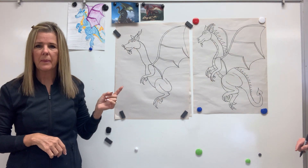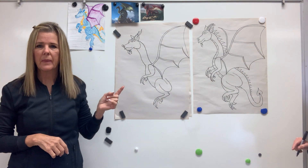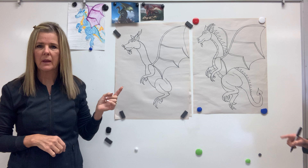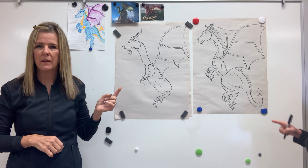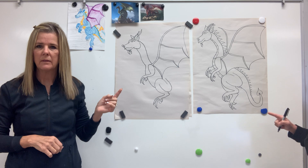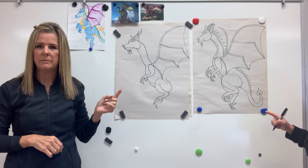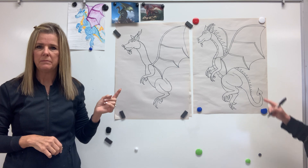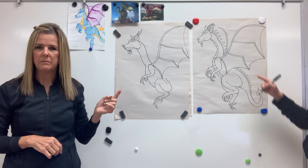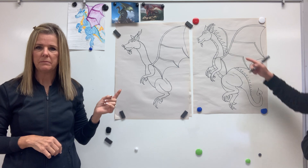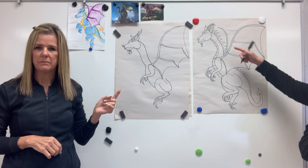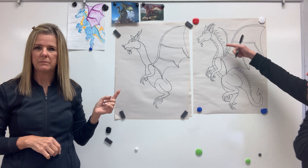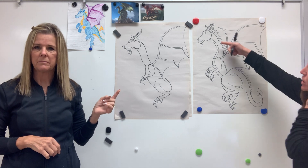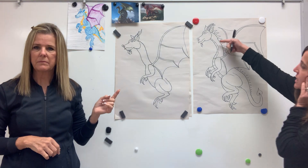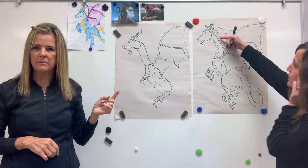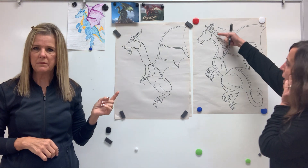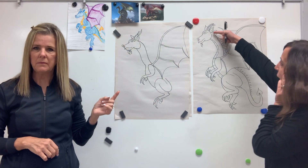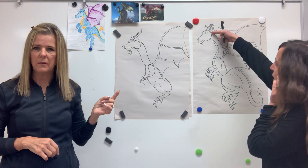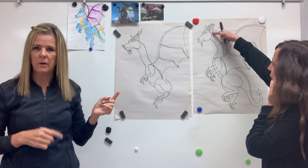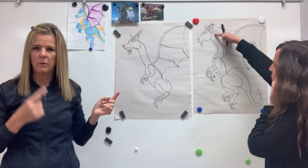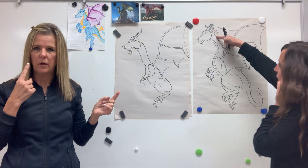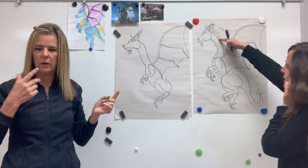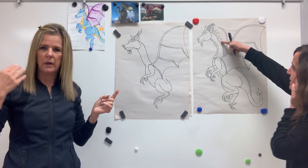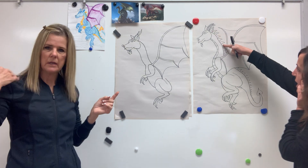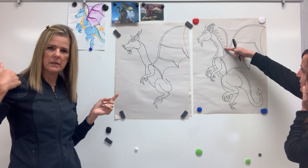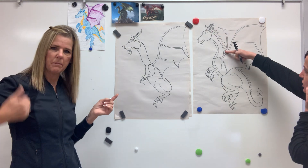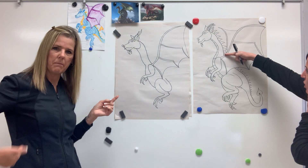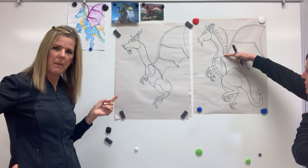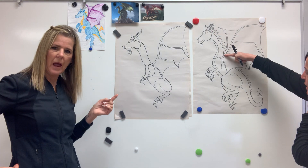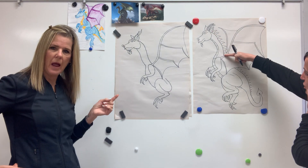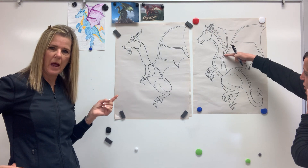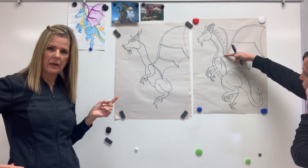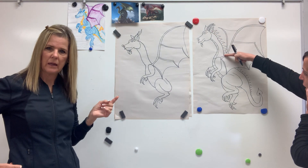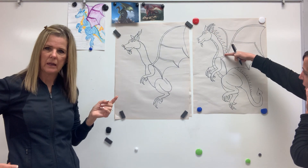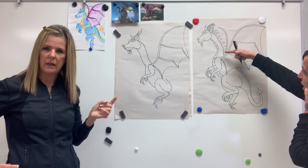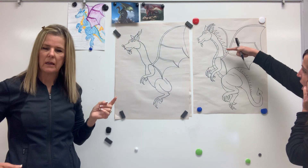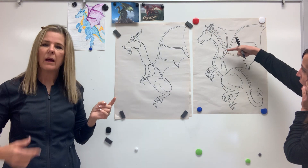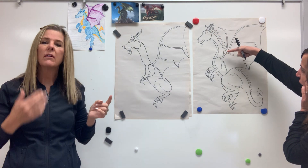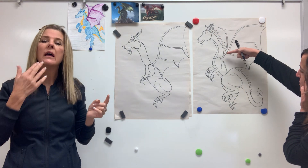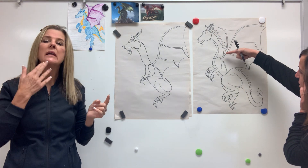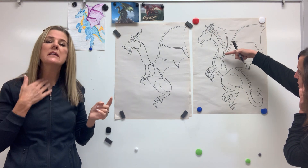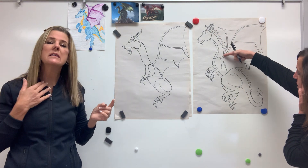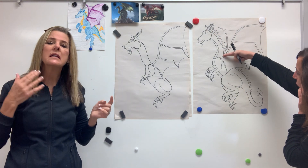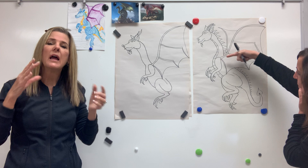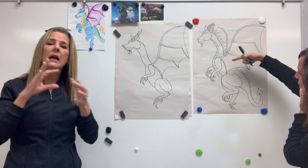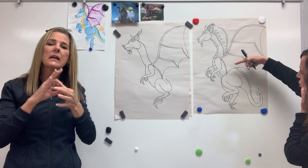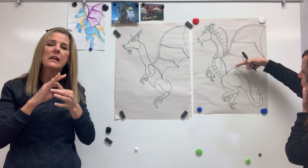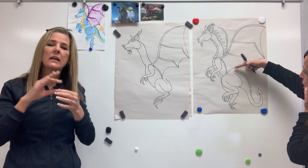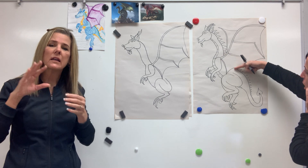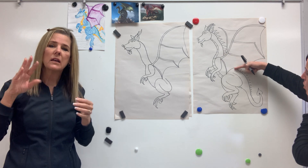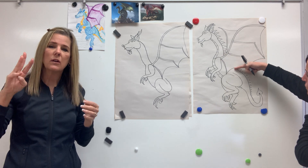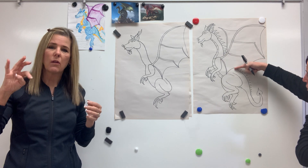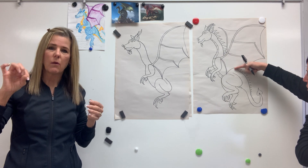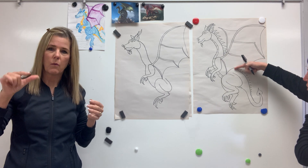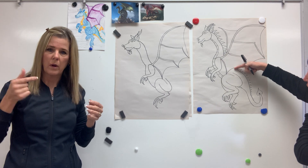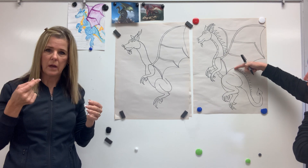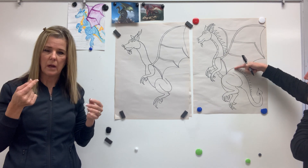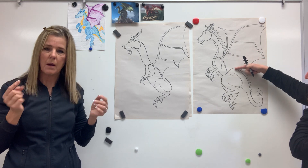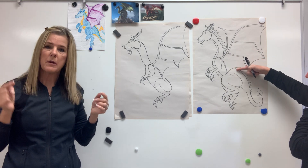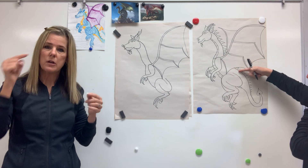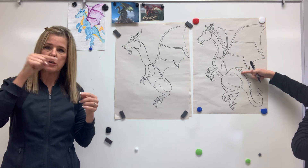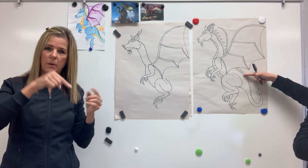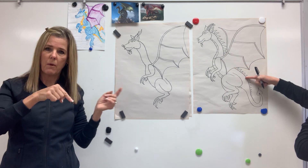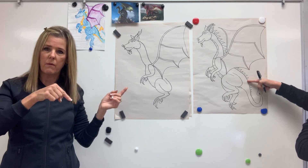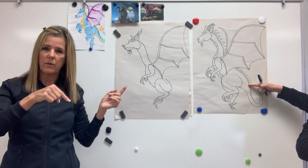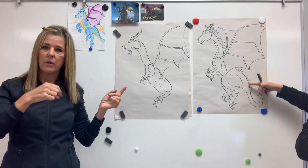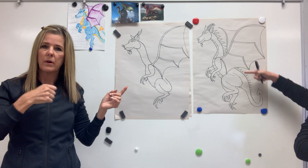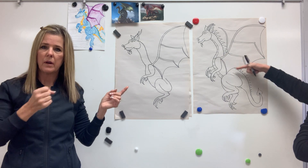touches. Then we're gonna look at his back. I've got his neck started touching the wing. I'm gonna stop and jump over, and